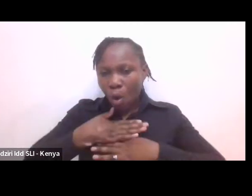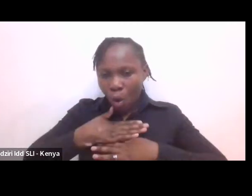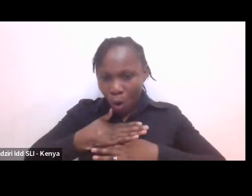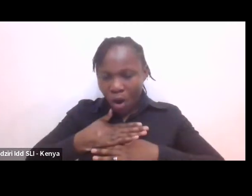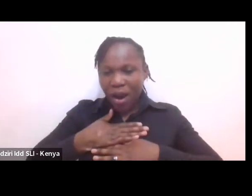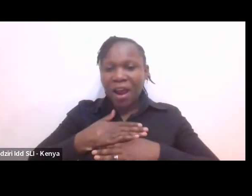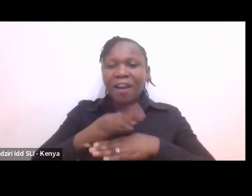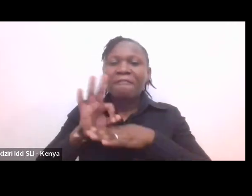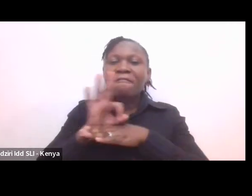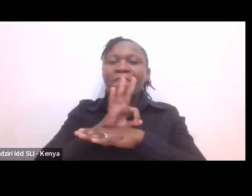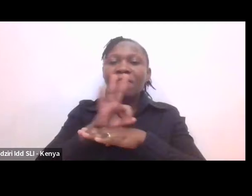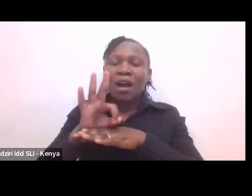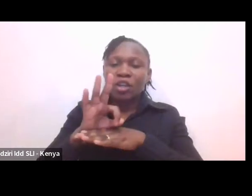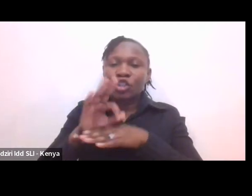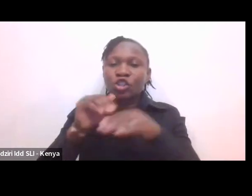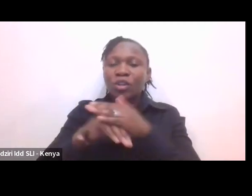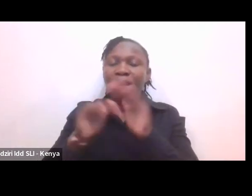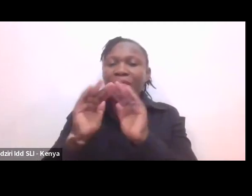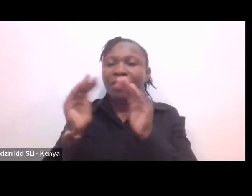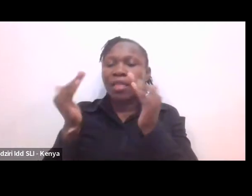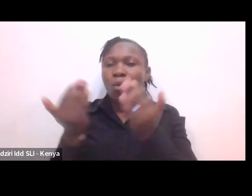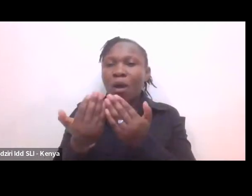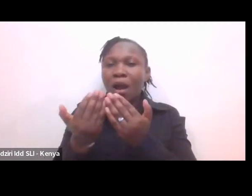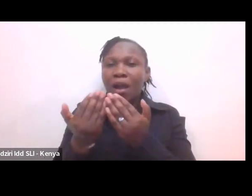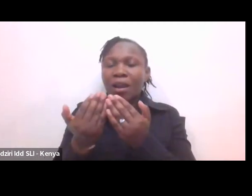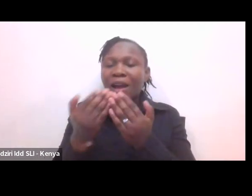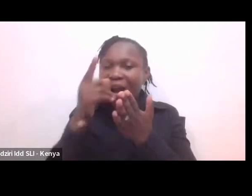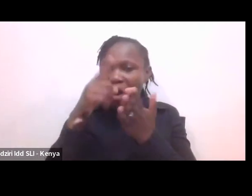functioning place in the world that is right for them.